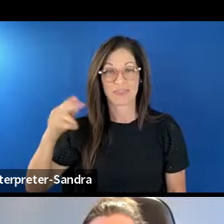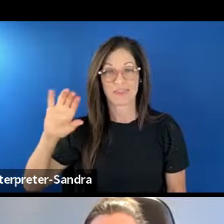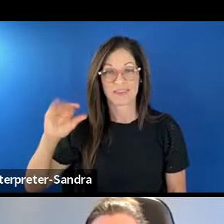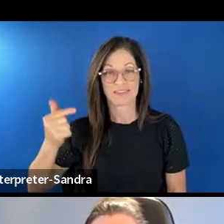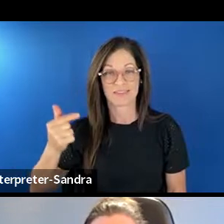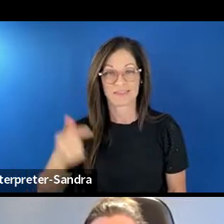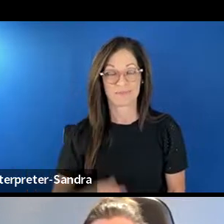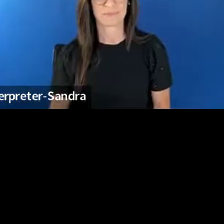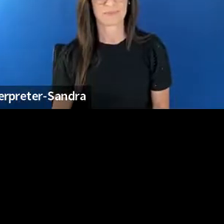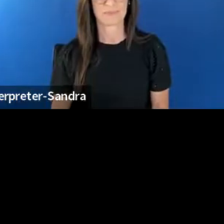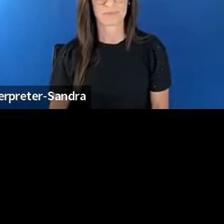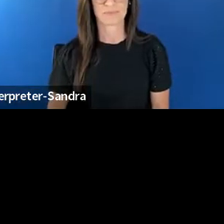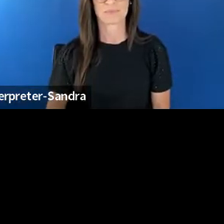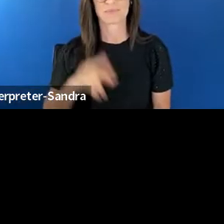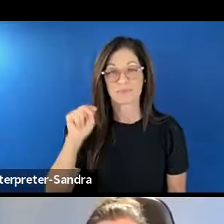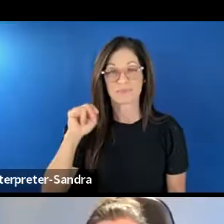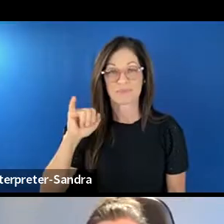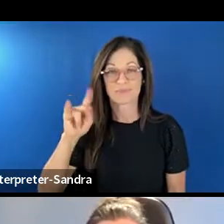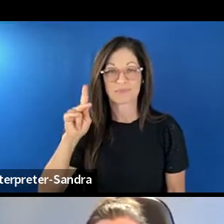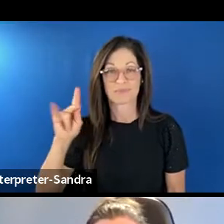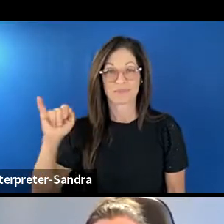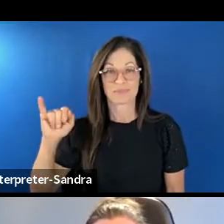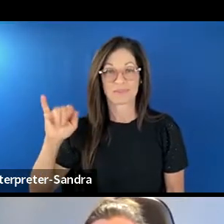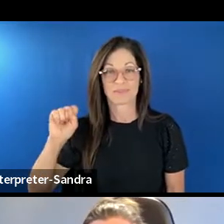Here. Nikki Sukup?